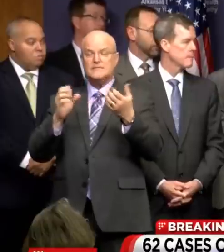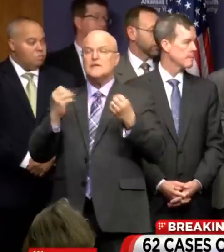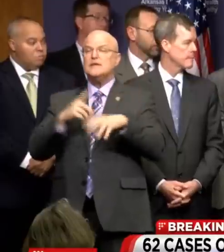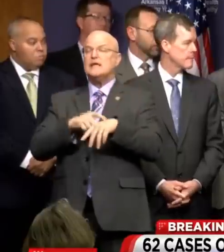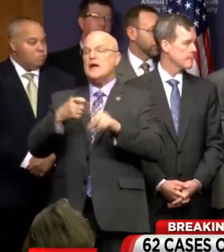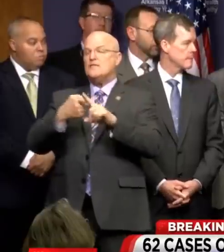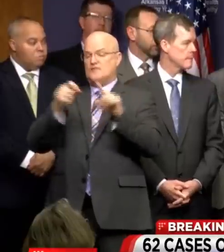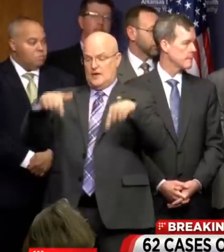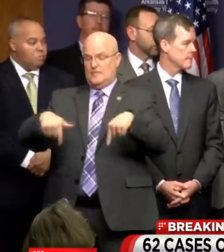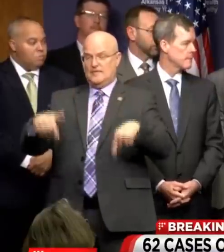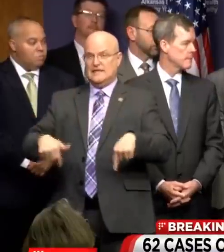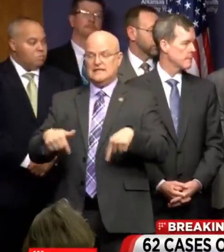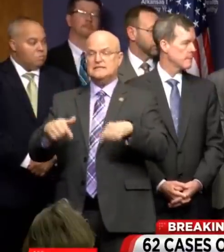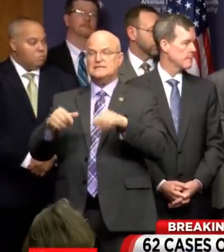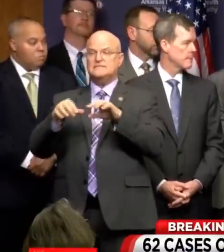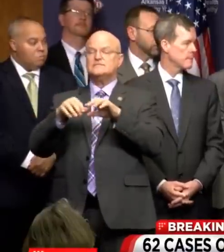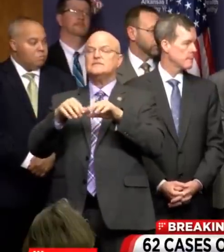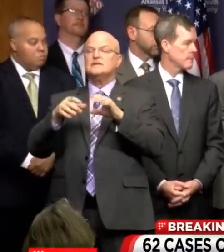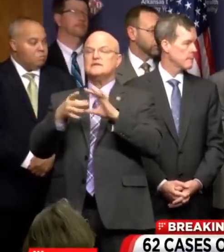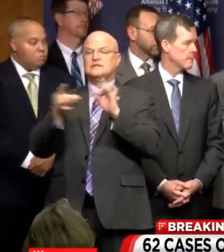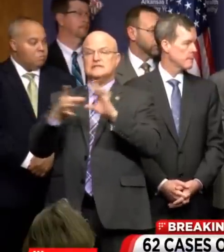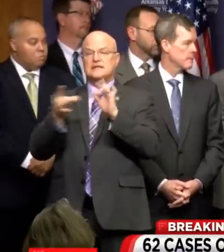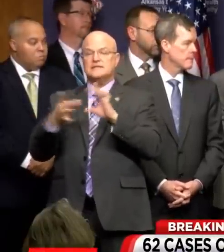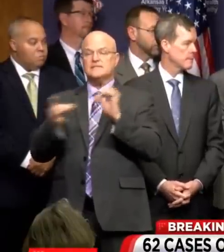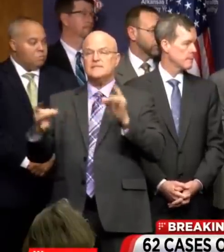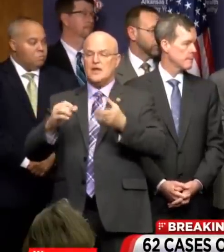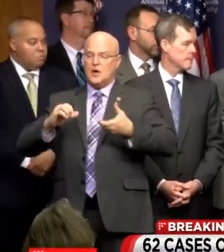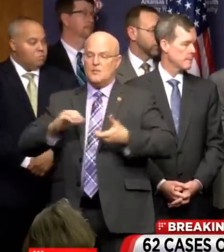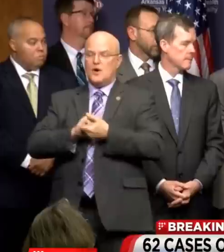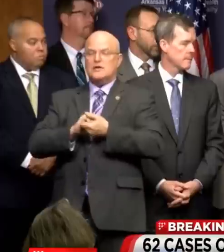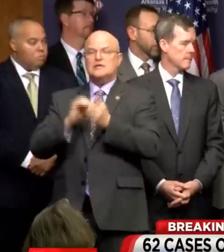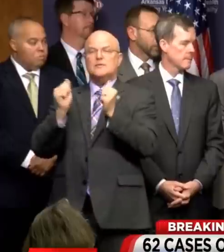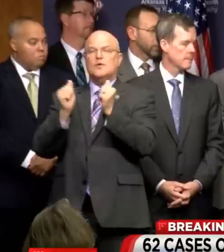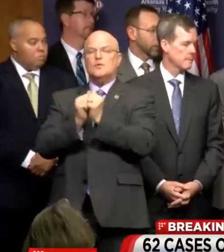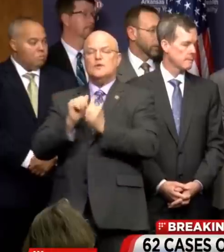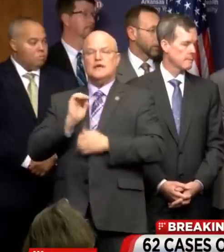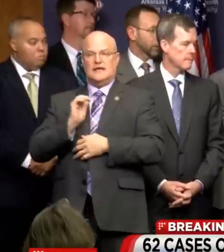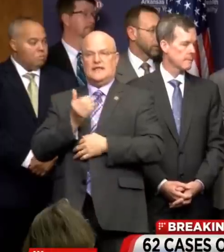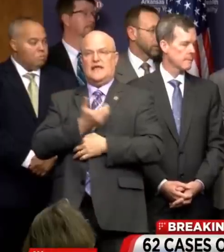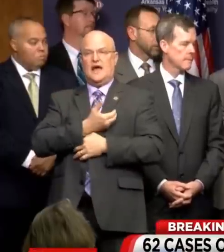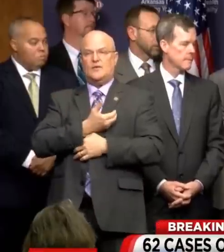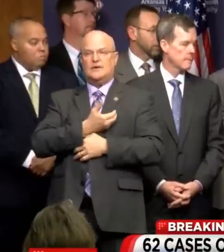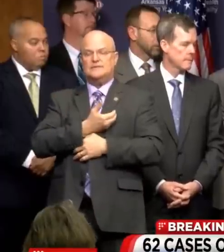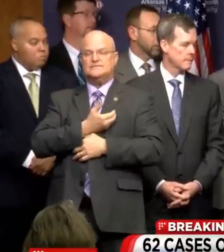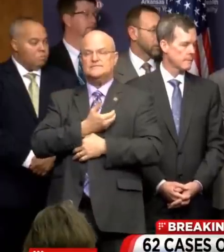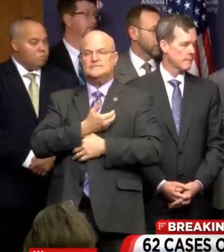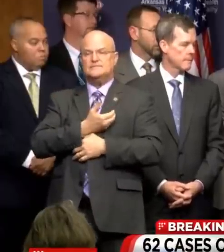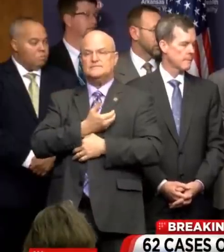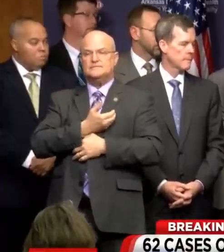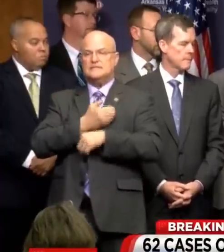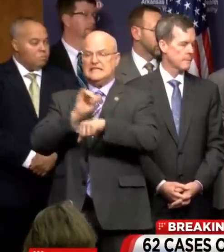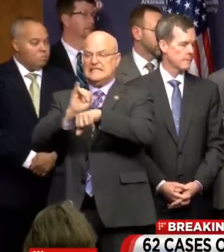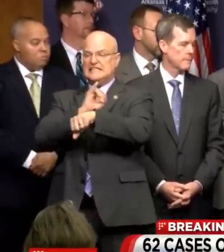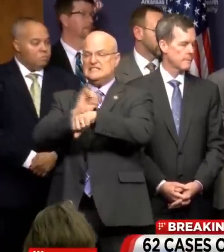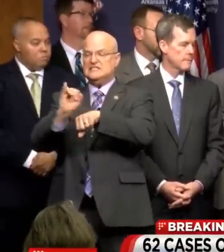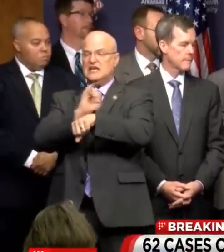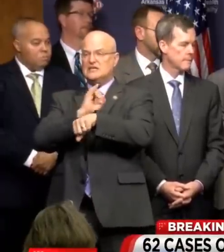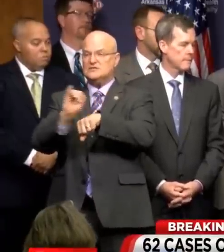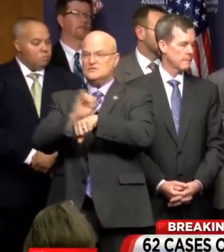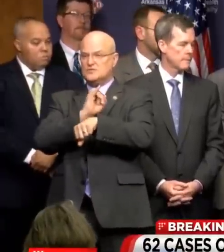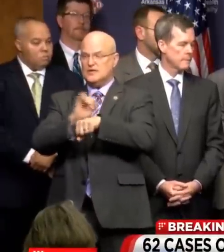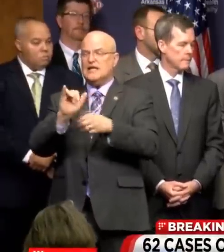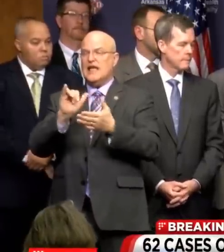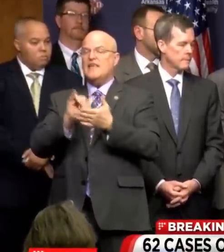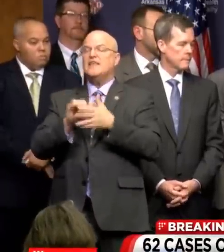multiple times from this dais. There's partnerships with our industrial partners in terms of